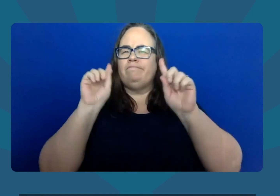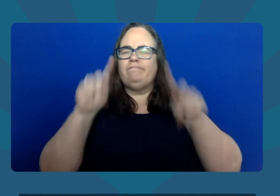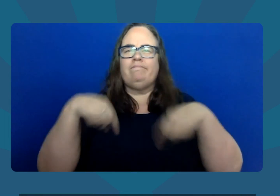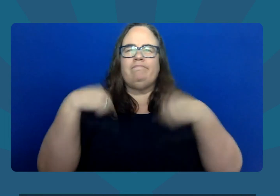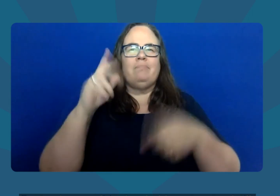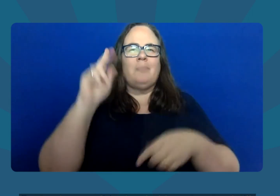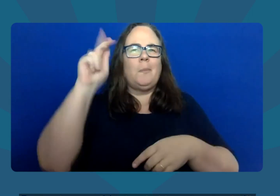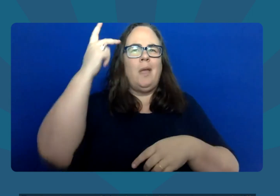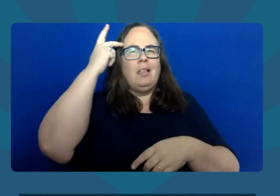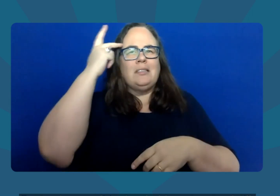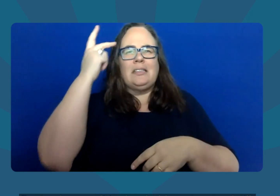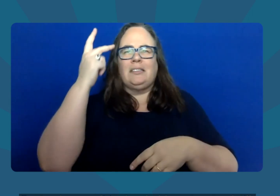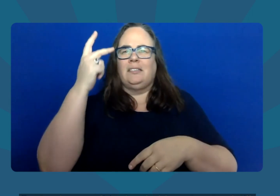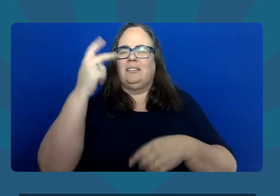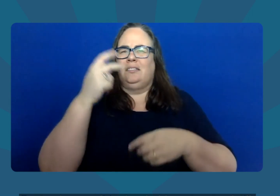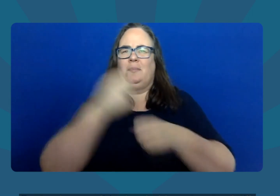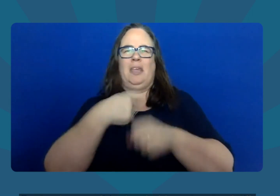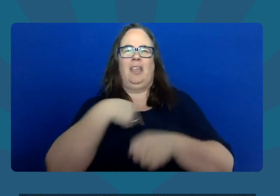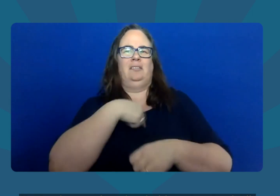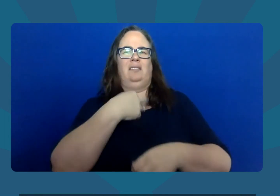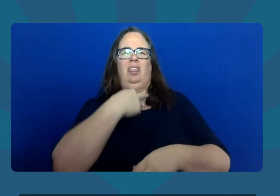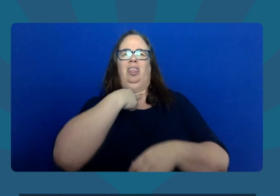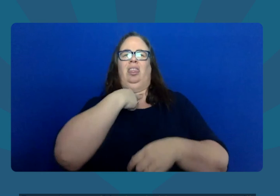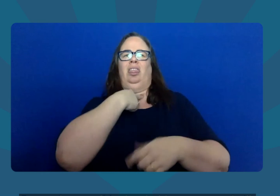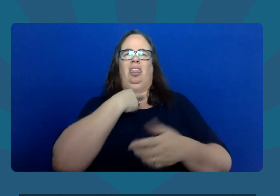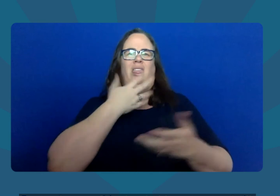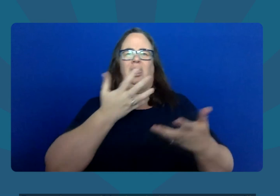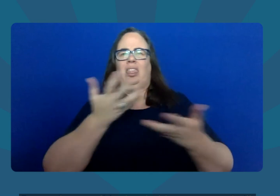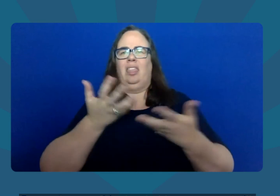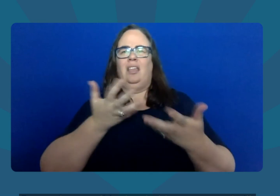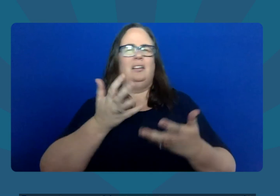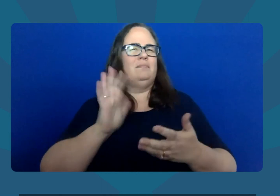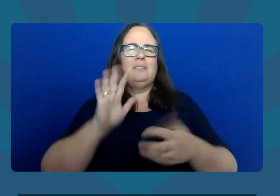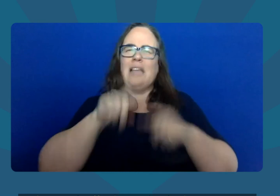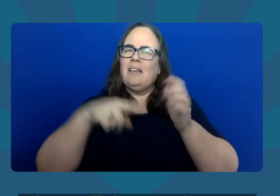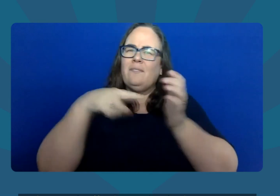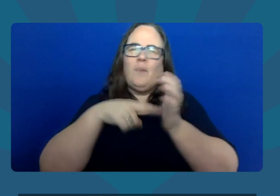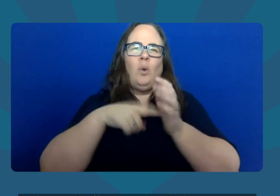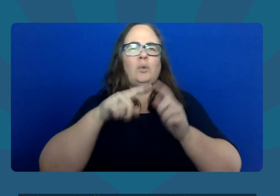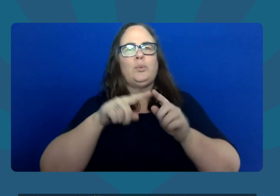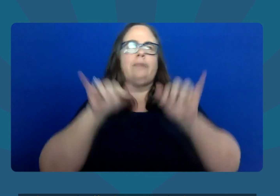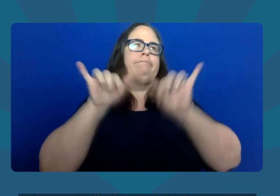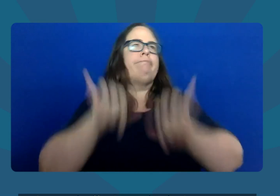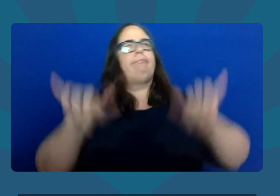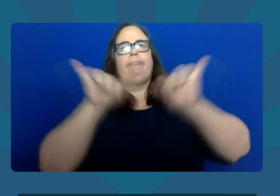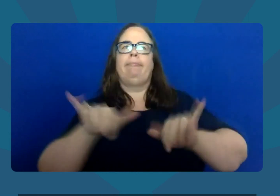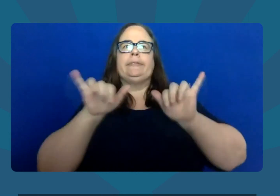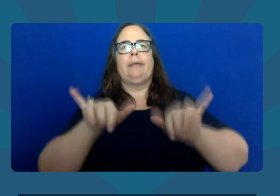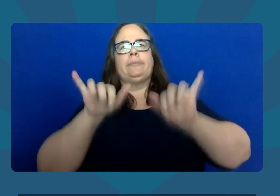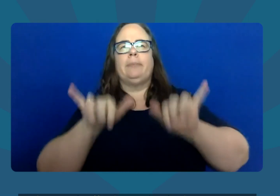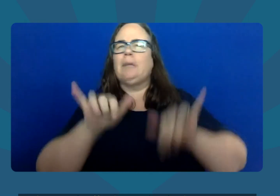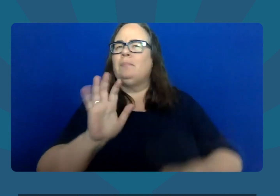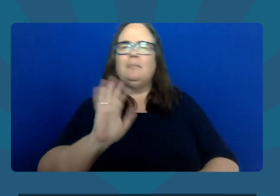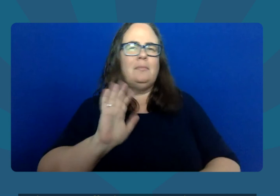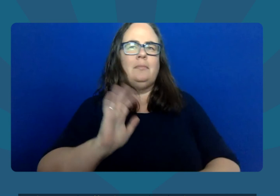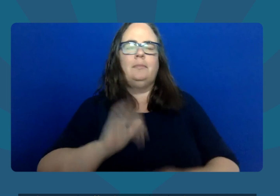For too long, politics has held us at a standstill, and we can't afford to